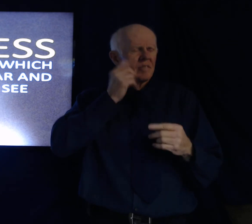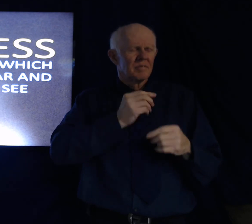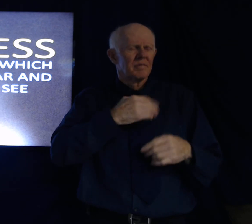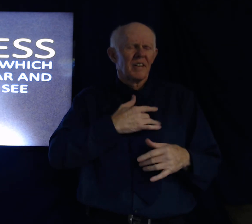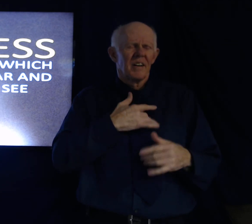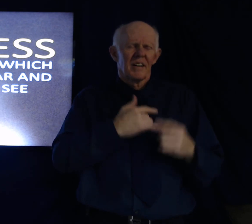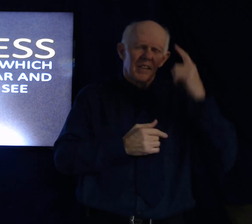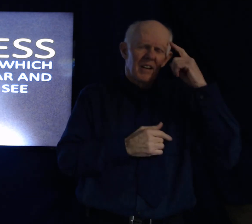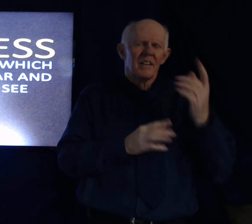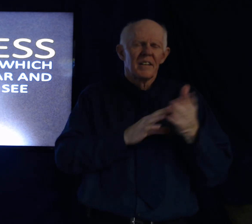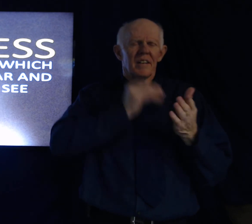open and our ears can be open